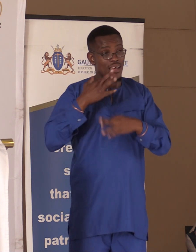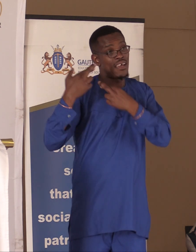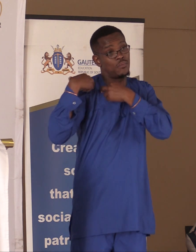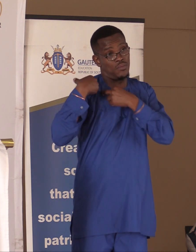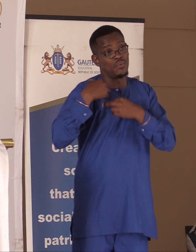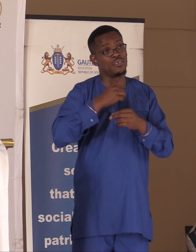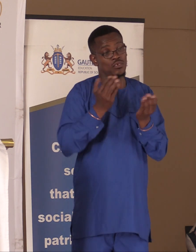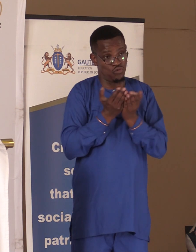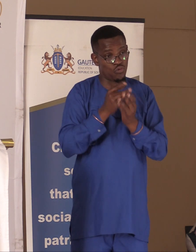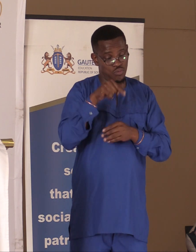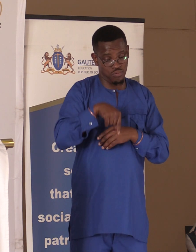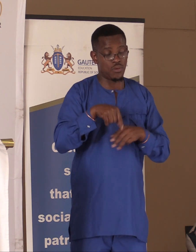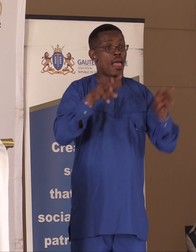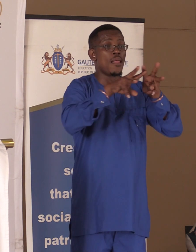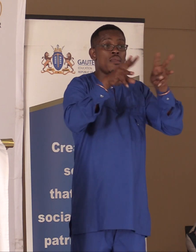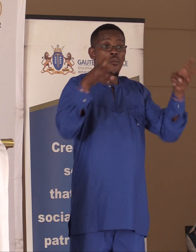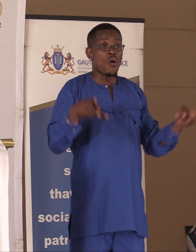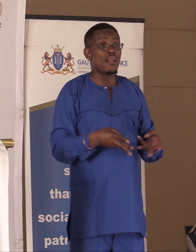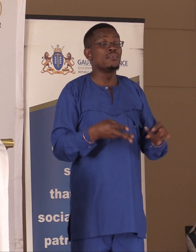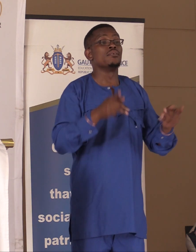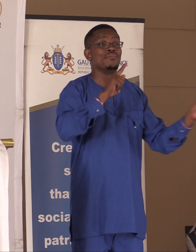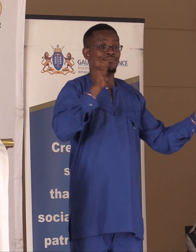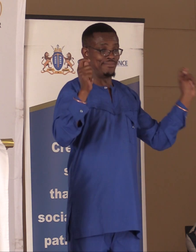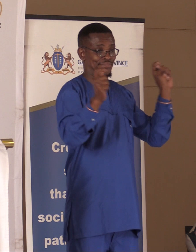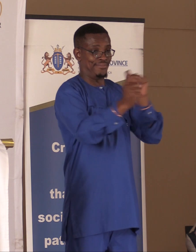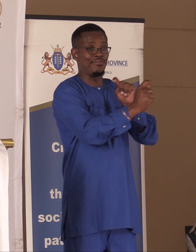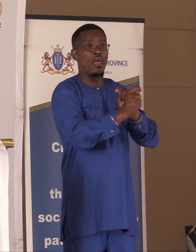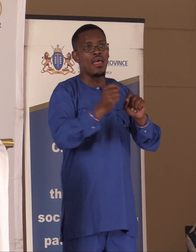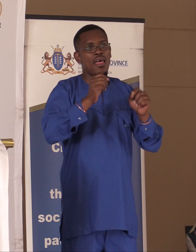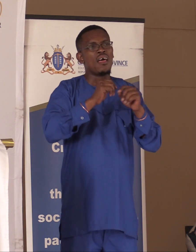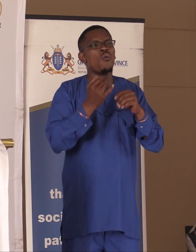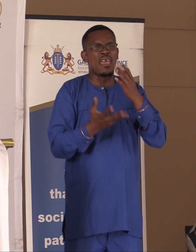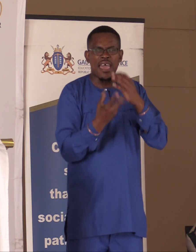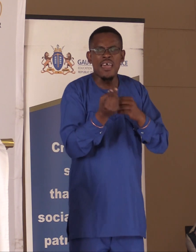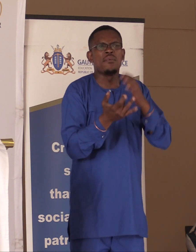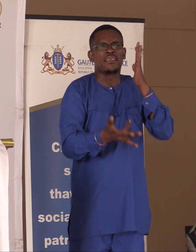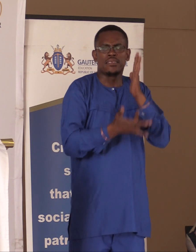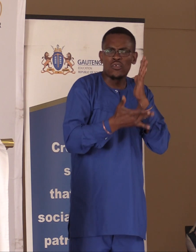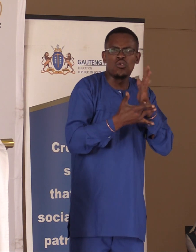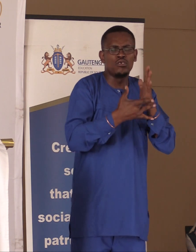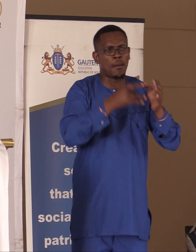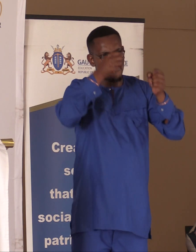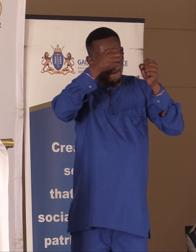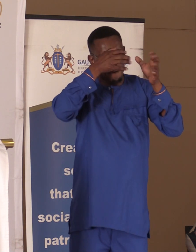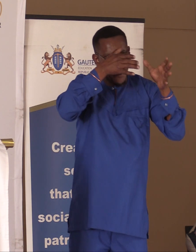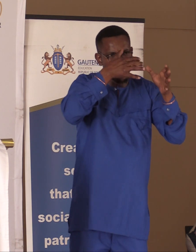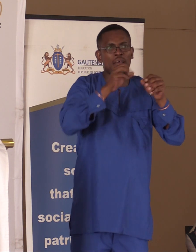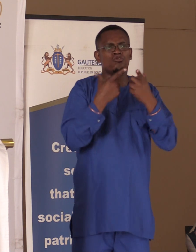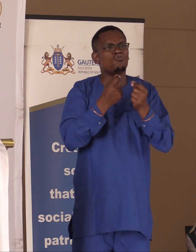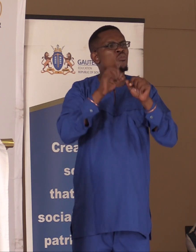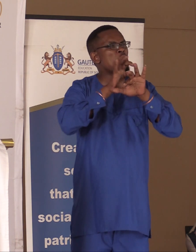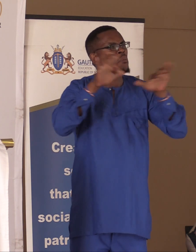Now, the world is changing, as you know. We're getting intelligent machines that can do people's